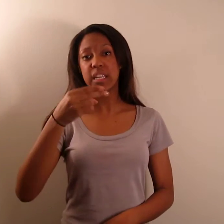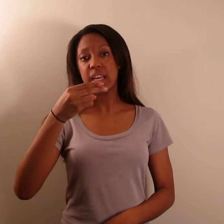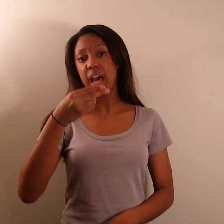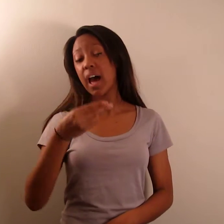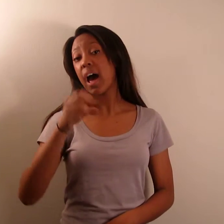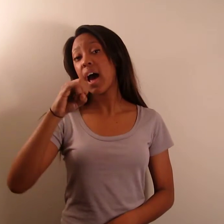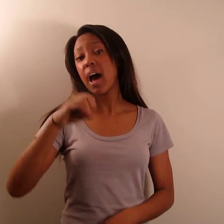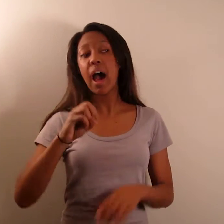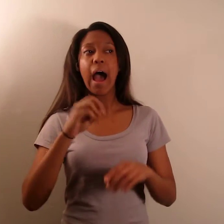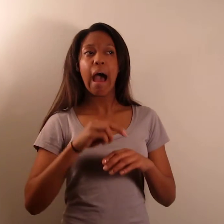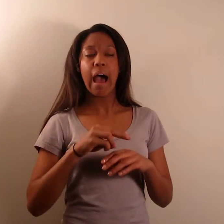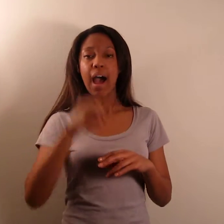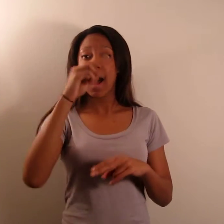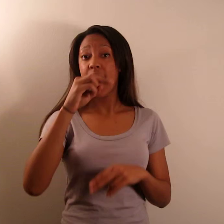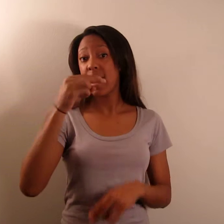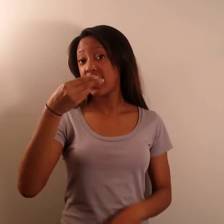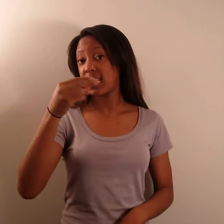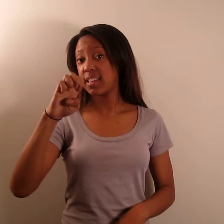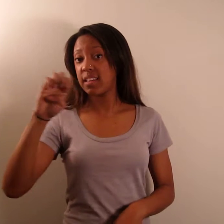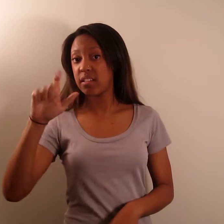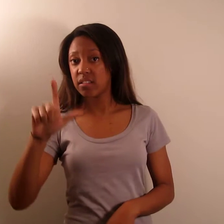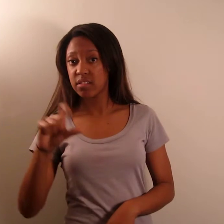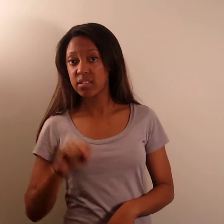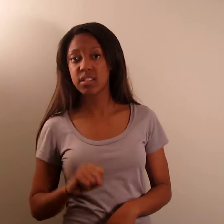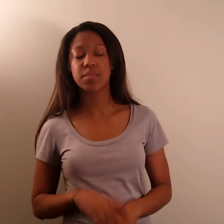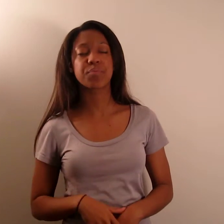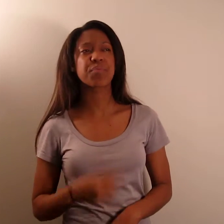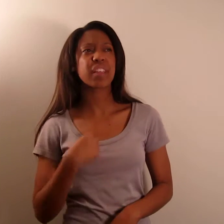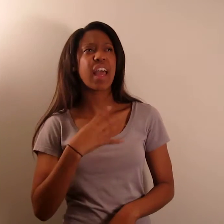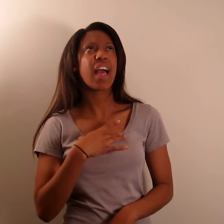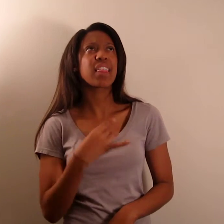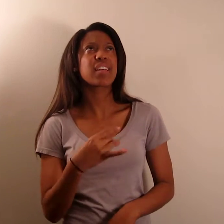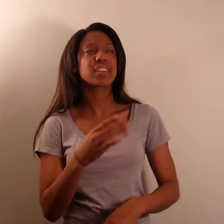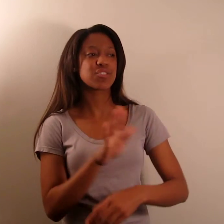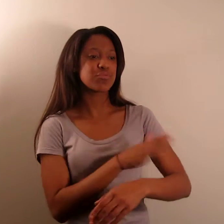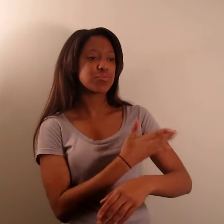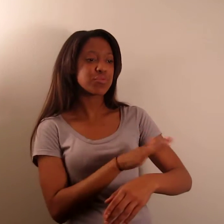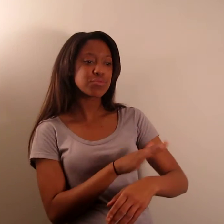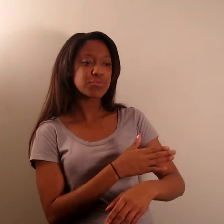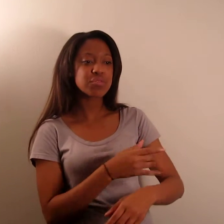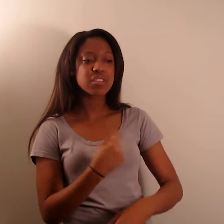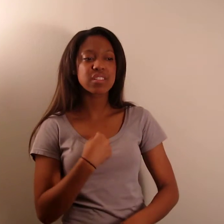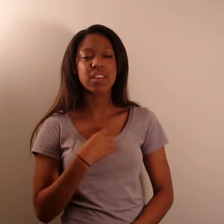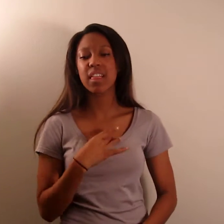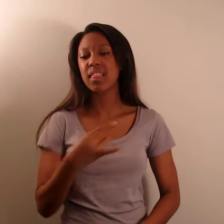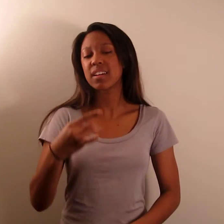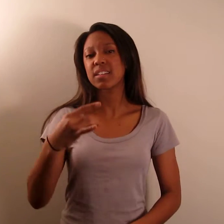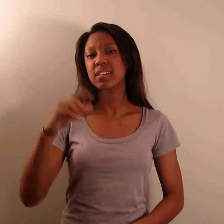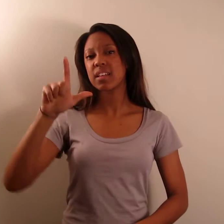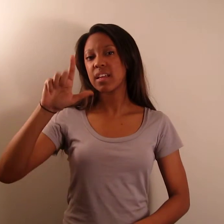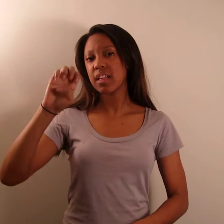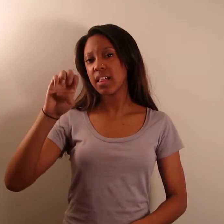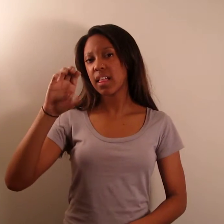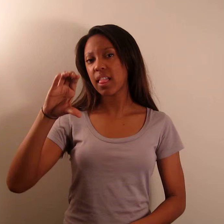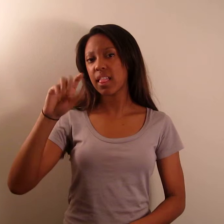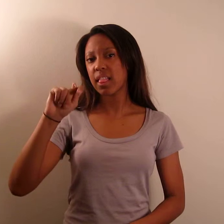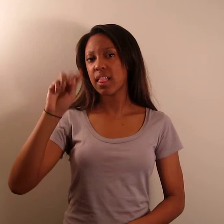I liked music. I liked lectures. I wanted to learn things. I wanted to